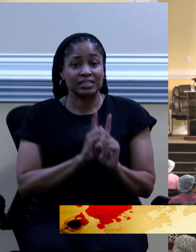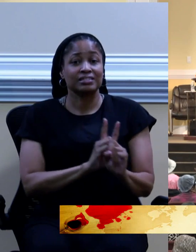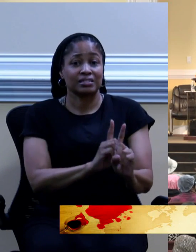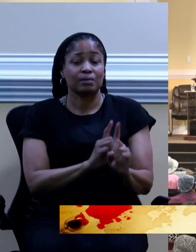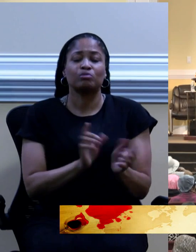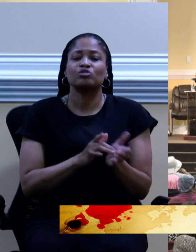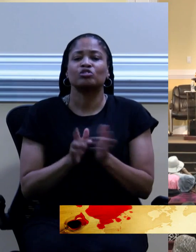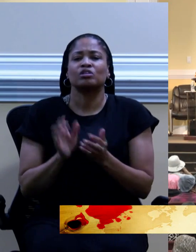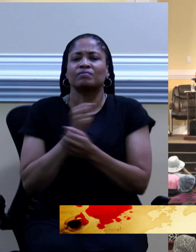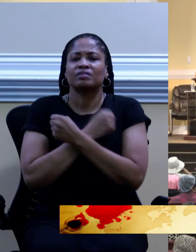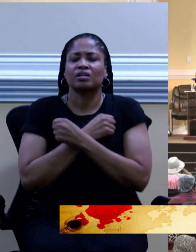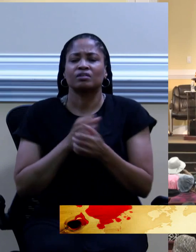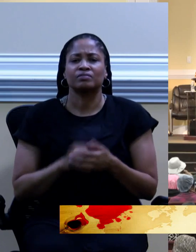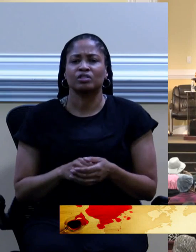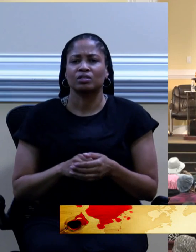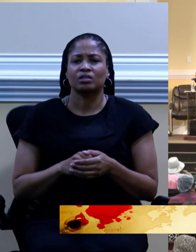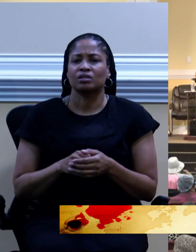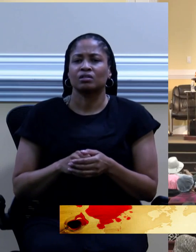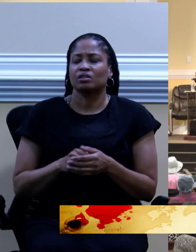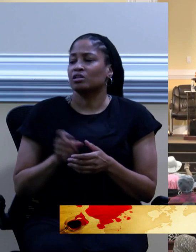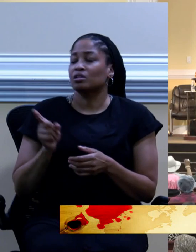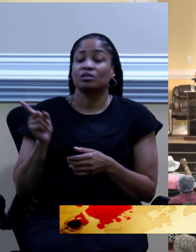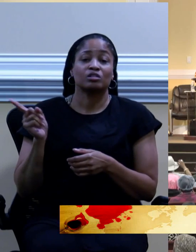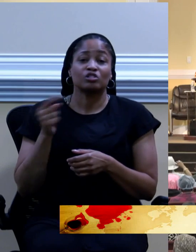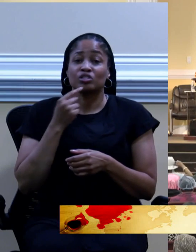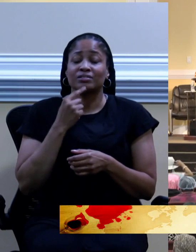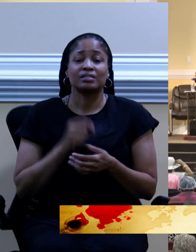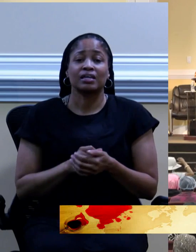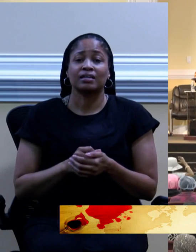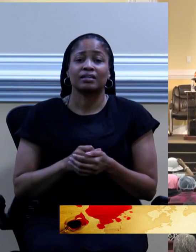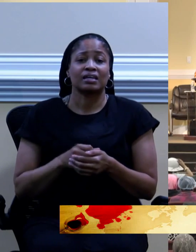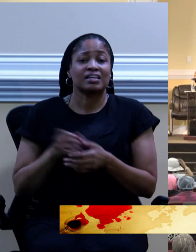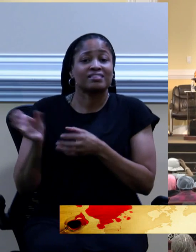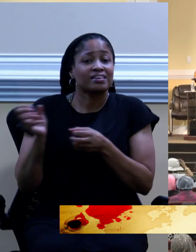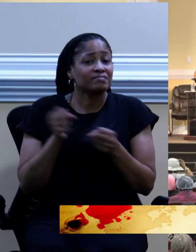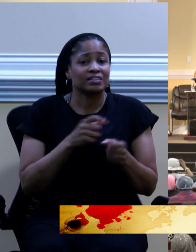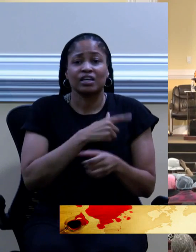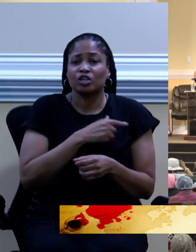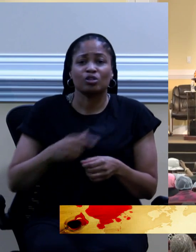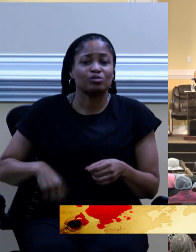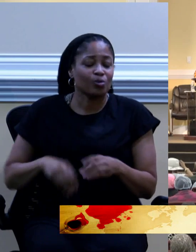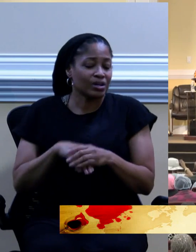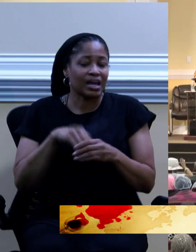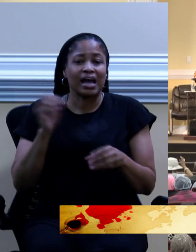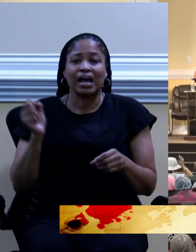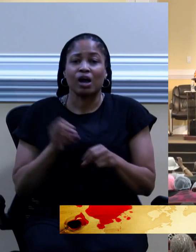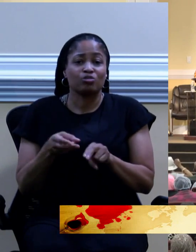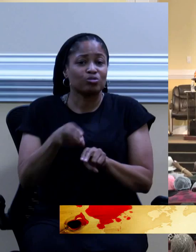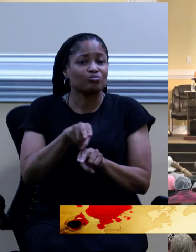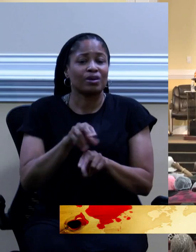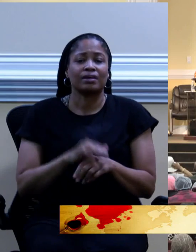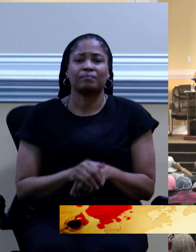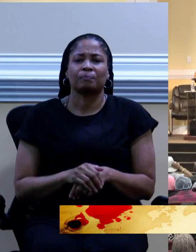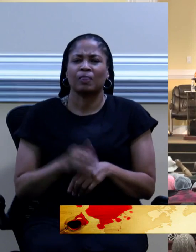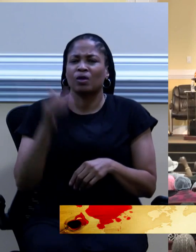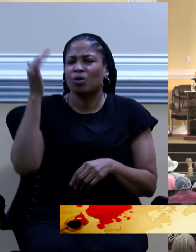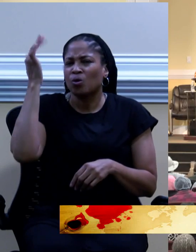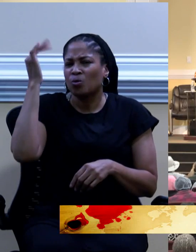Lord out of the sepulcher and we know not where they have laid him. Now, how come they didn't find